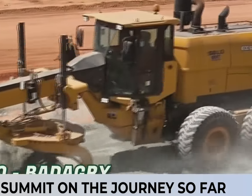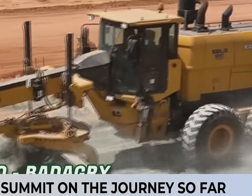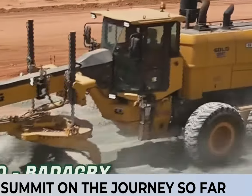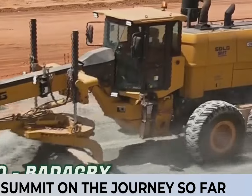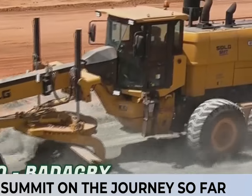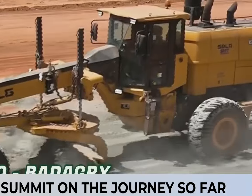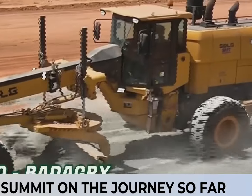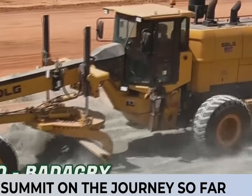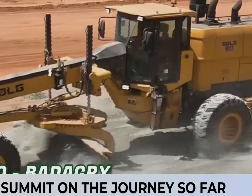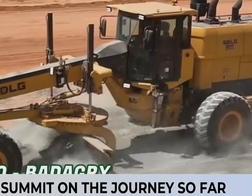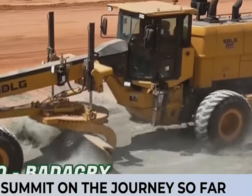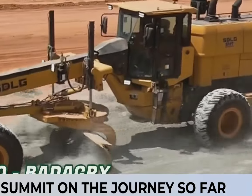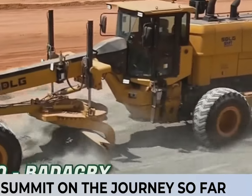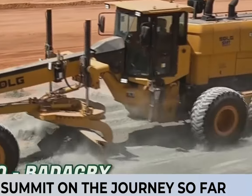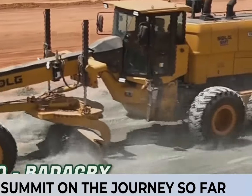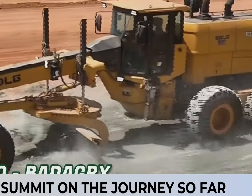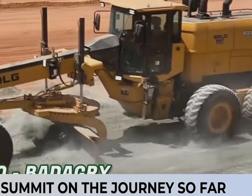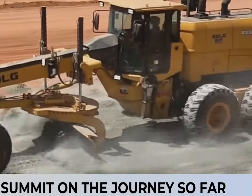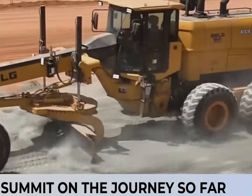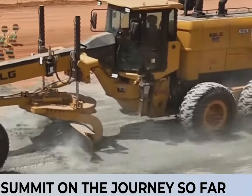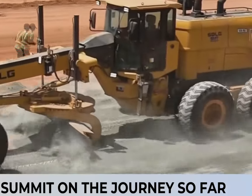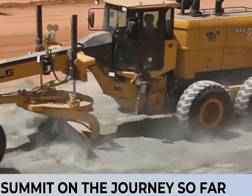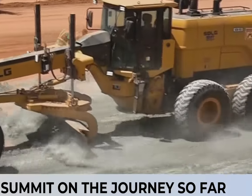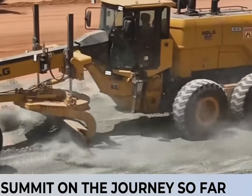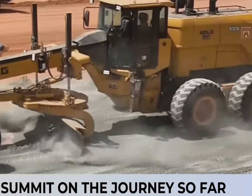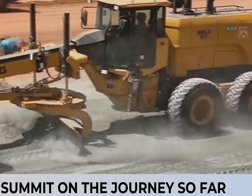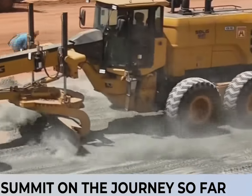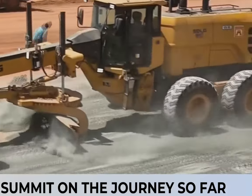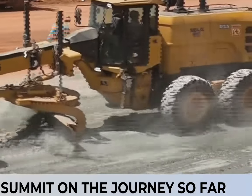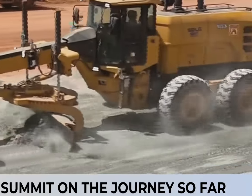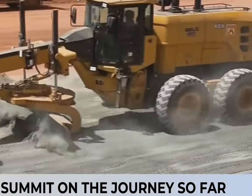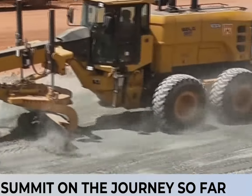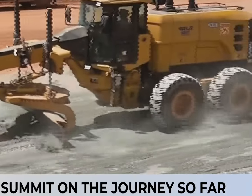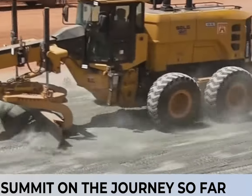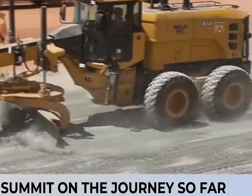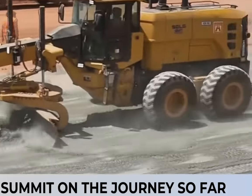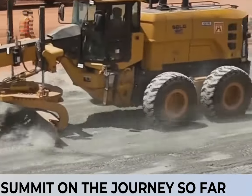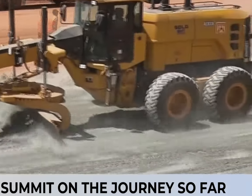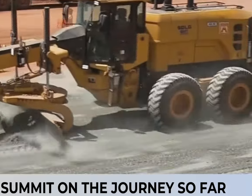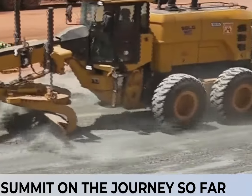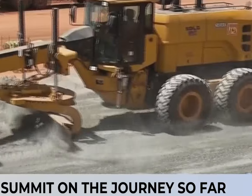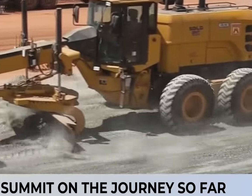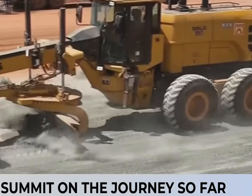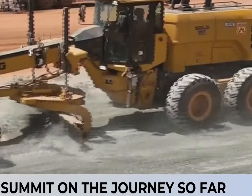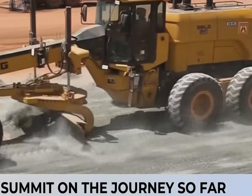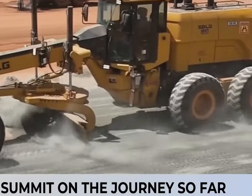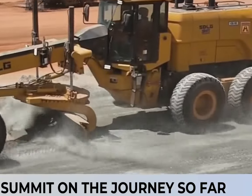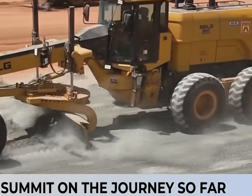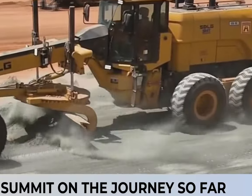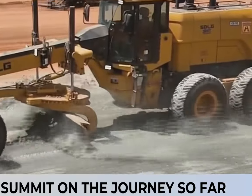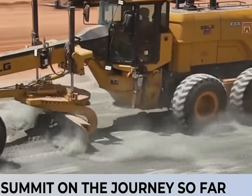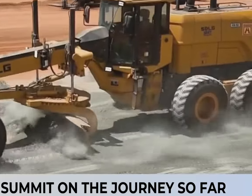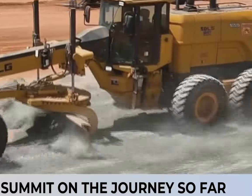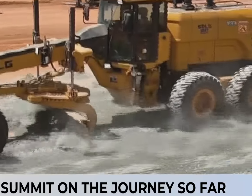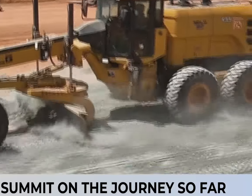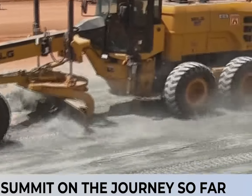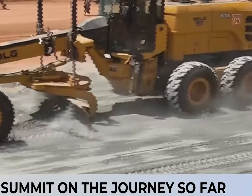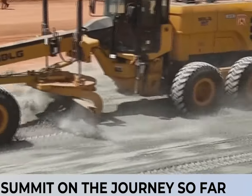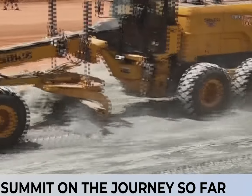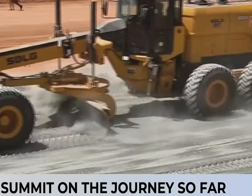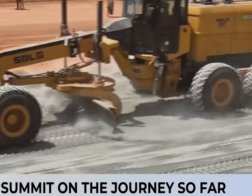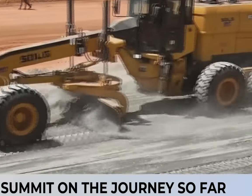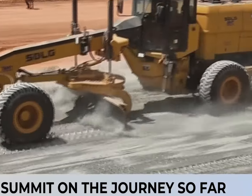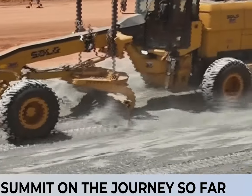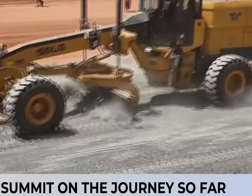commissioning, if you like, Mr. President. At the Sokoto axis, I remember you directed me to go to Ilela. He said they gave you a lot